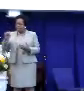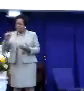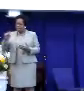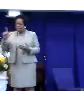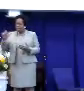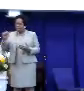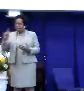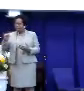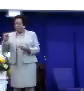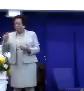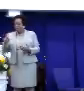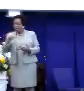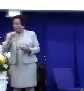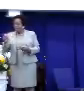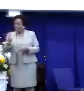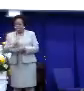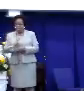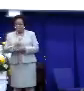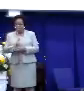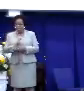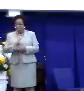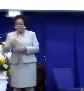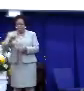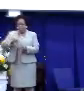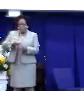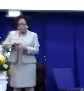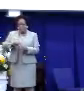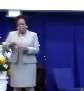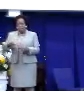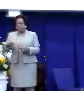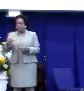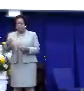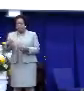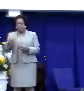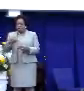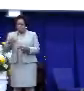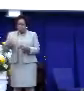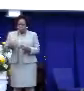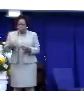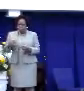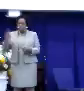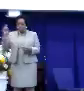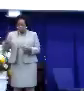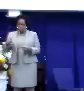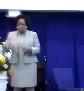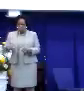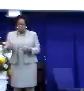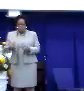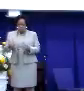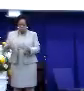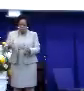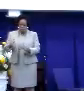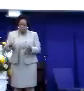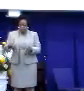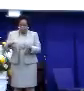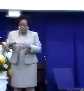even use the gas, amen, unless it's an emergency. They say the Tesla is an electric car, amen, it'll ride for a long time. But you know,